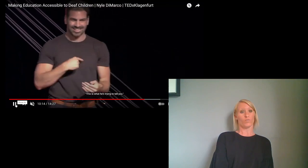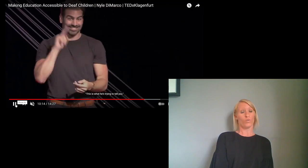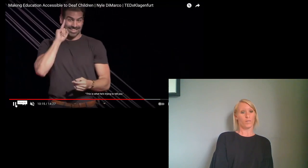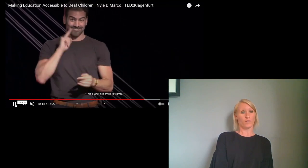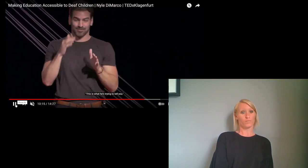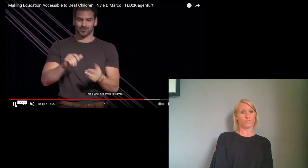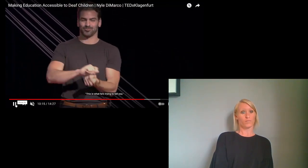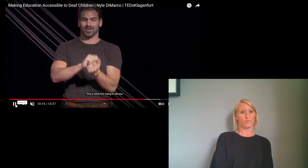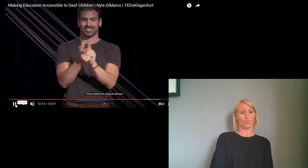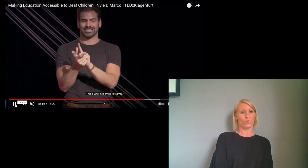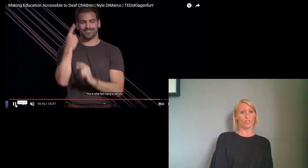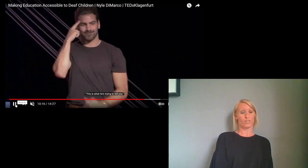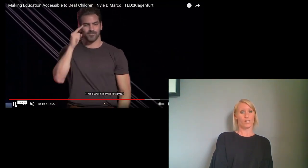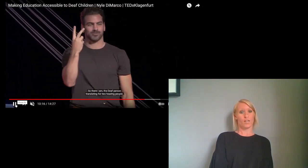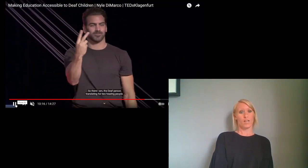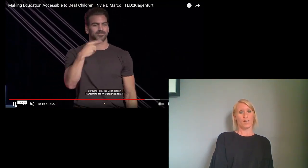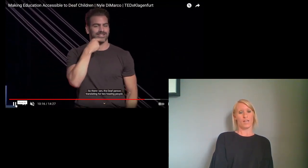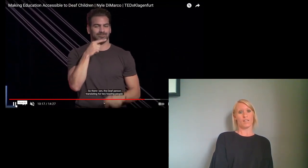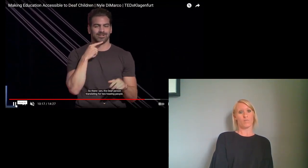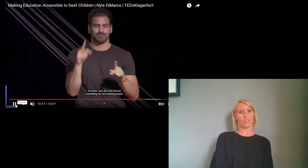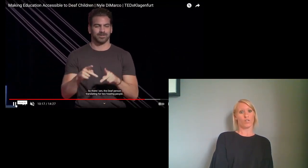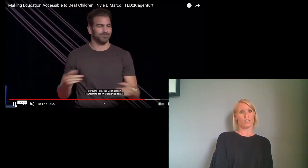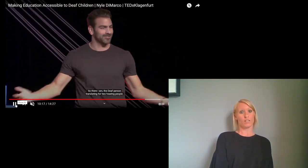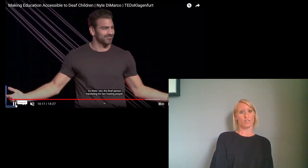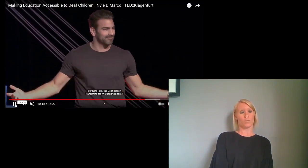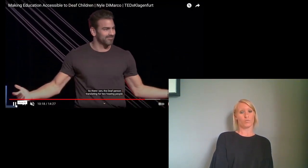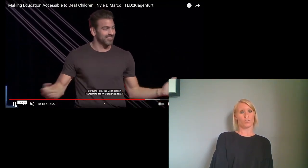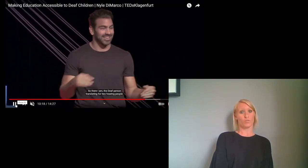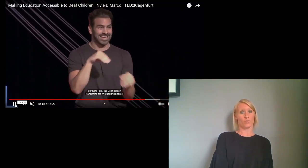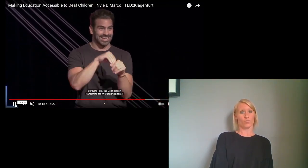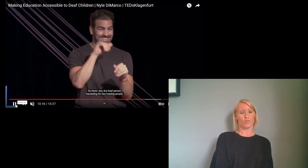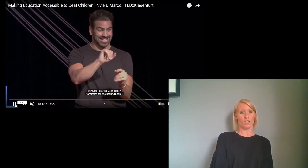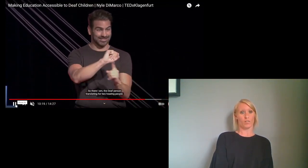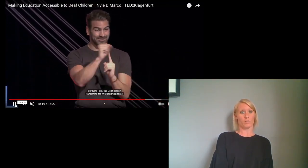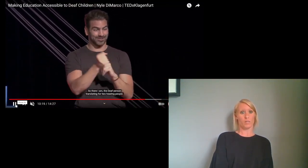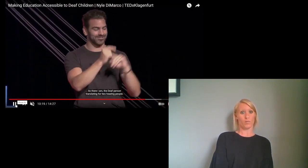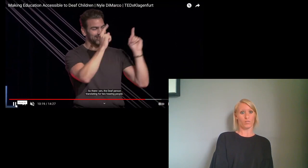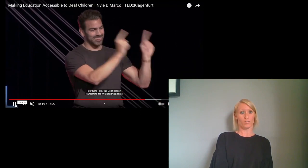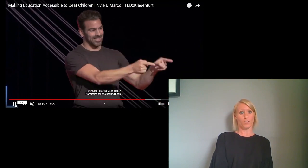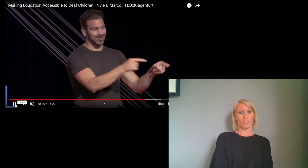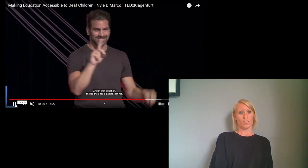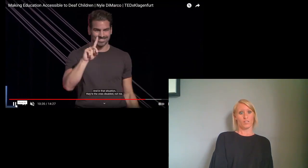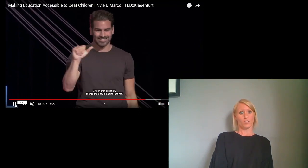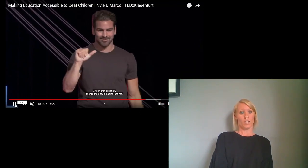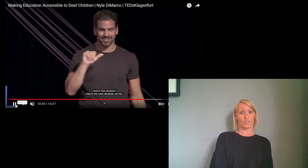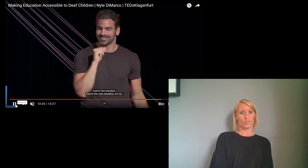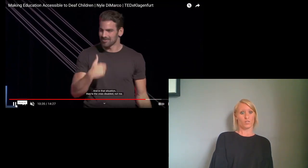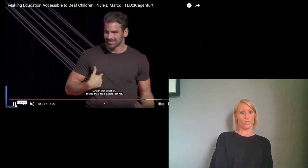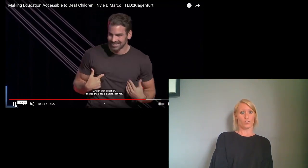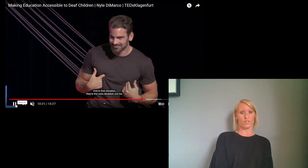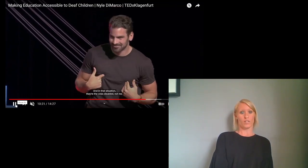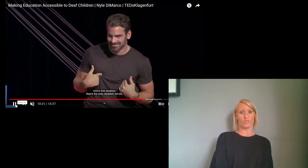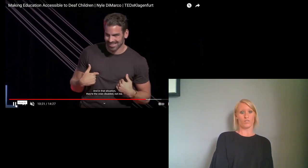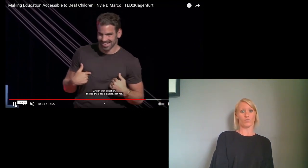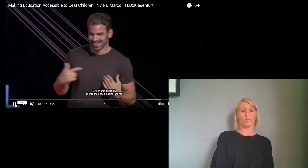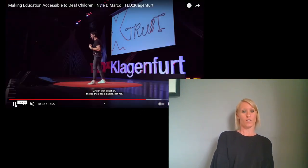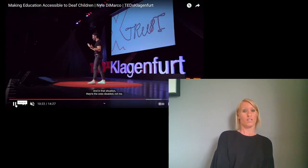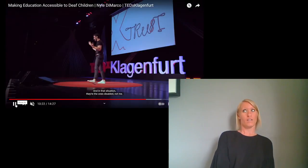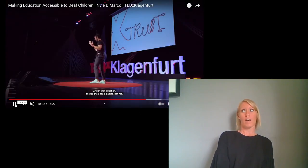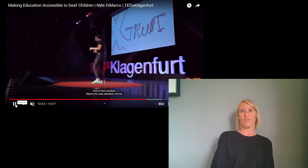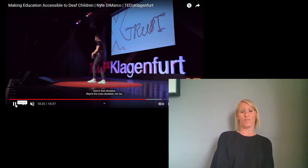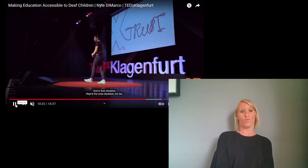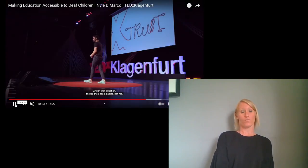the woman, the tourist. And I was a translator between two hearing people. So that situation tells